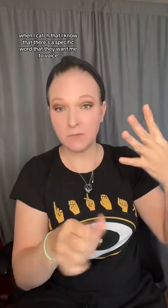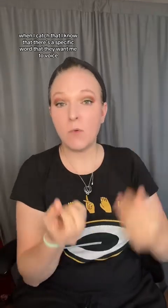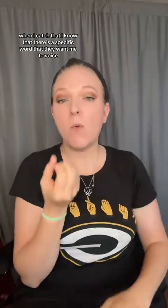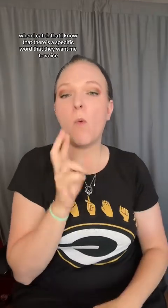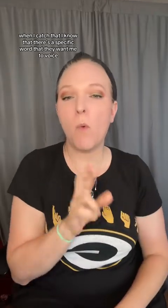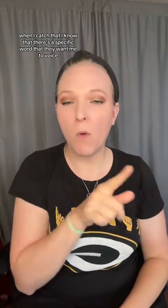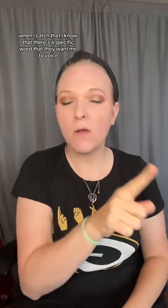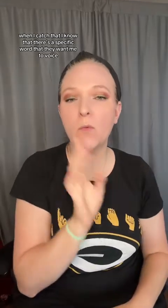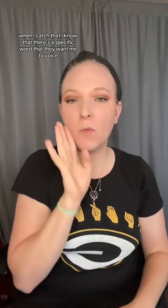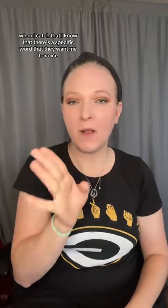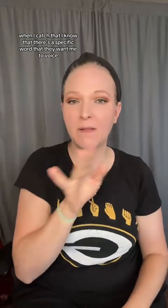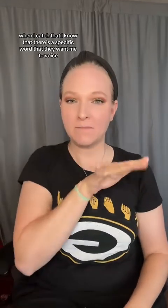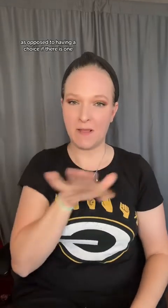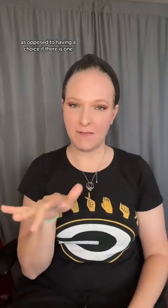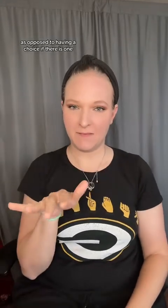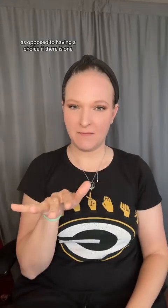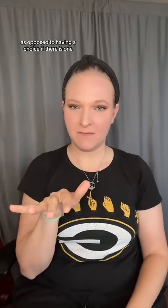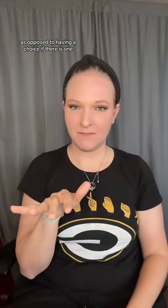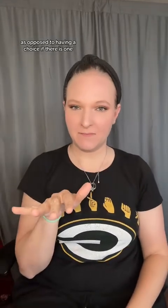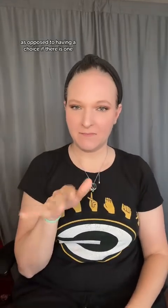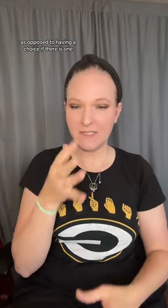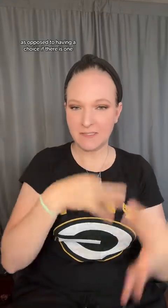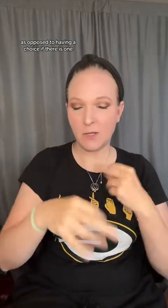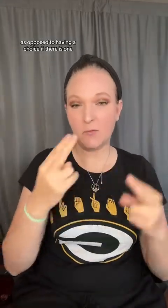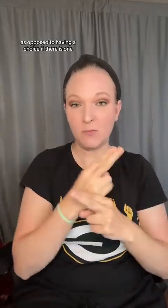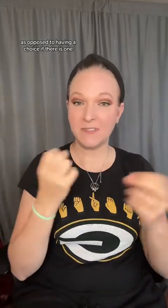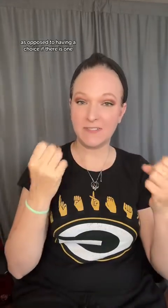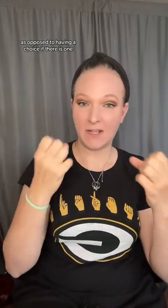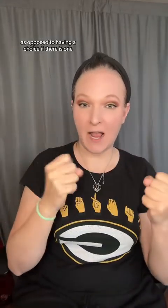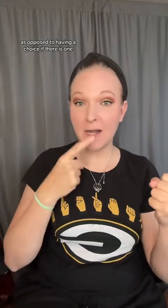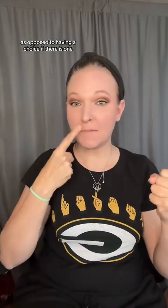word that they want me to voice as opposed to having a choice if there is one.